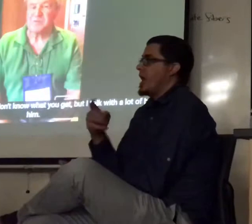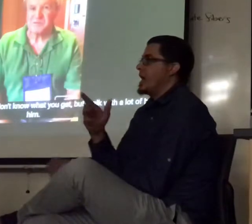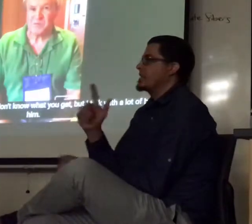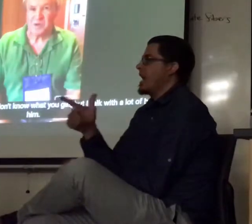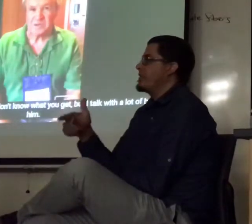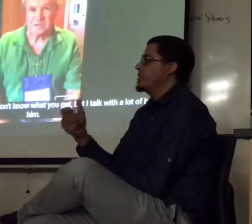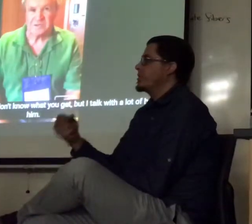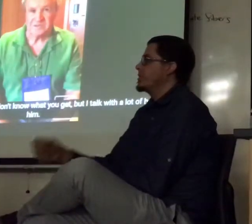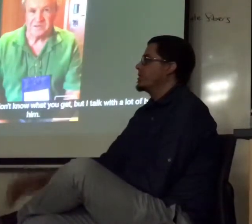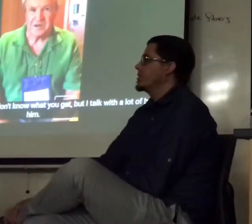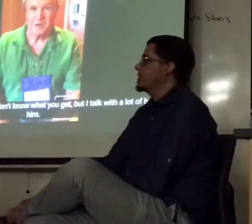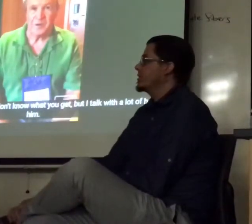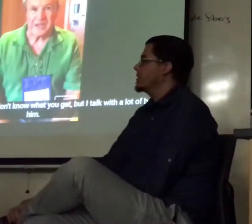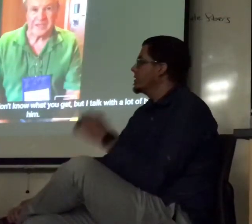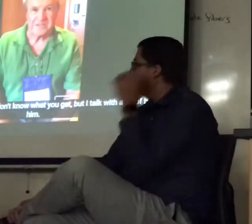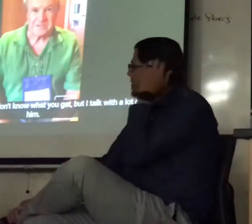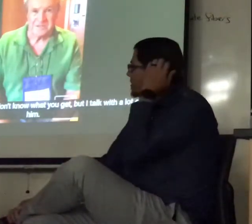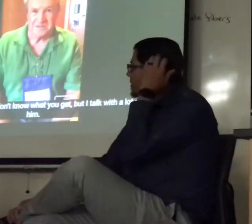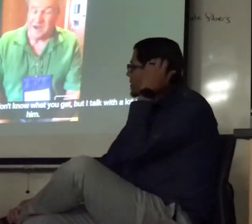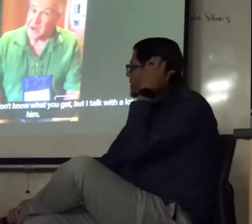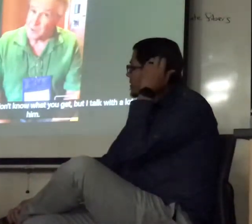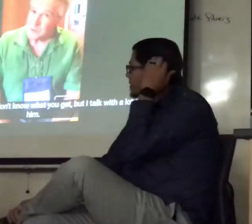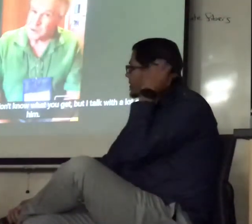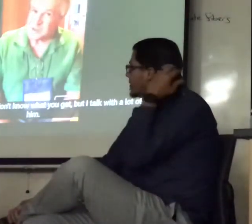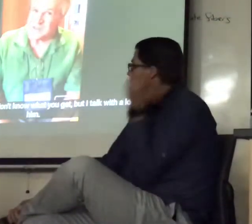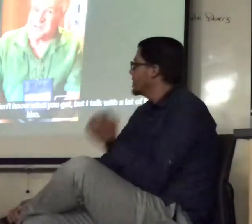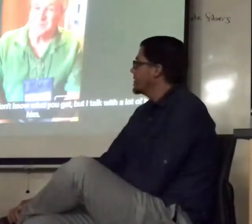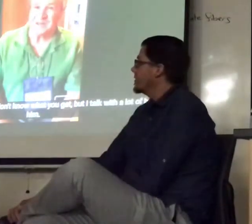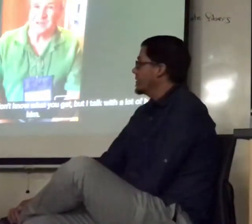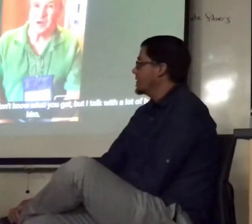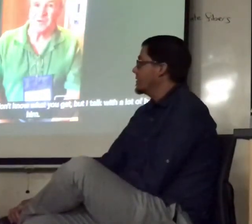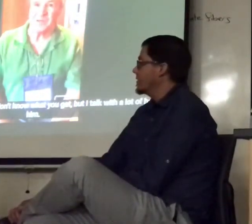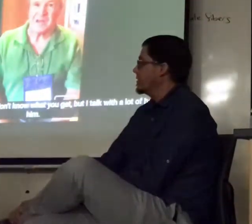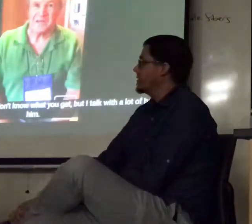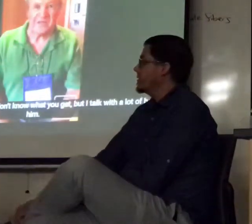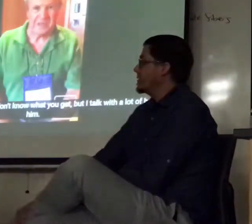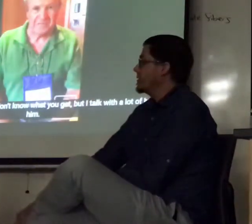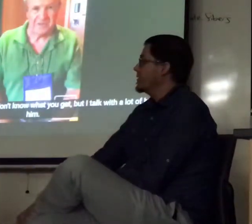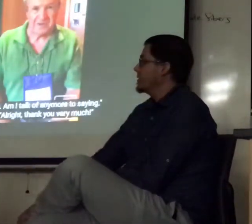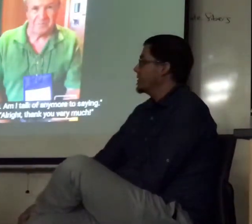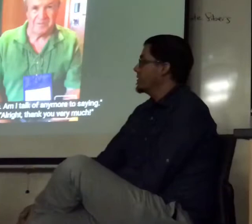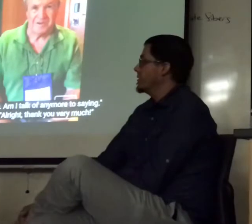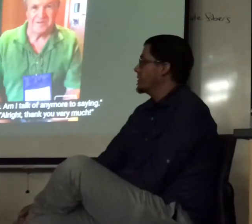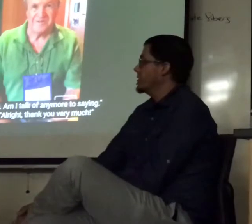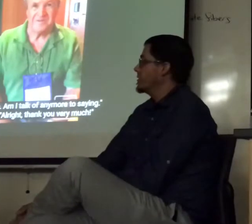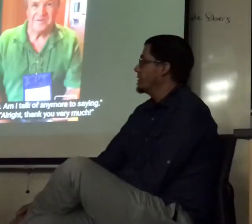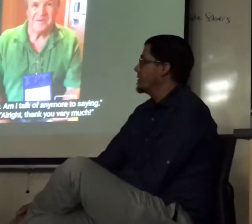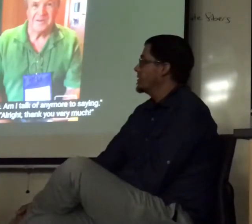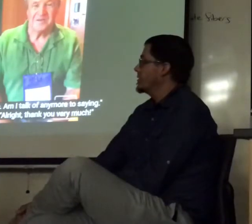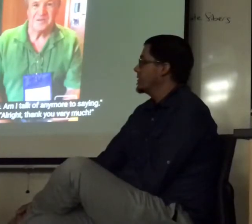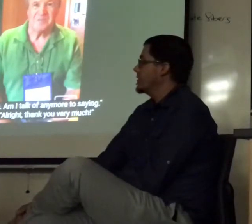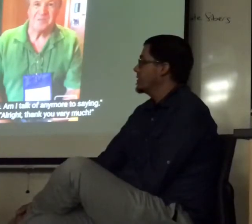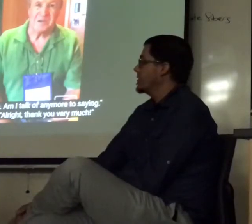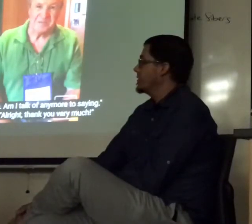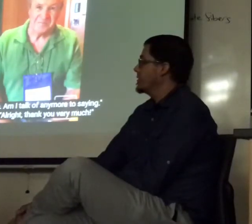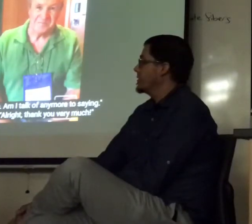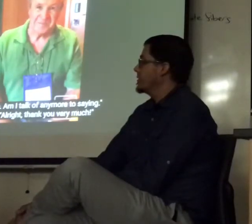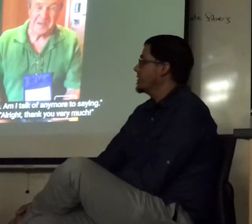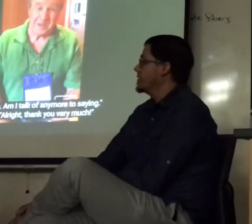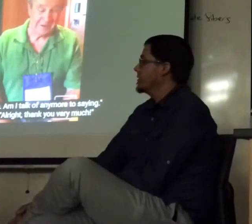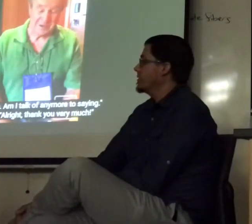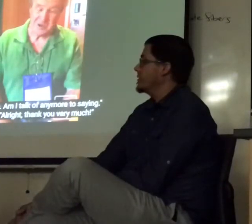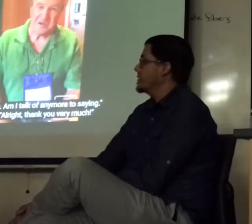for us, other hands. I don't know what you get, but I talk with a lot of hand for him.